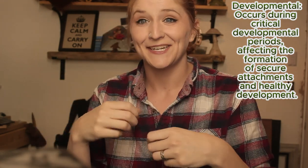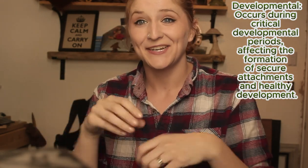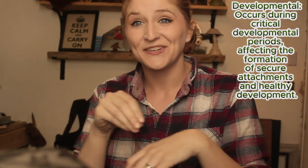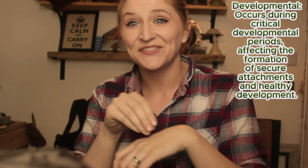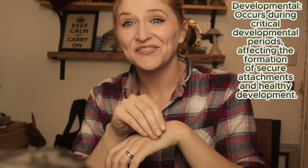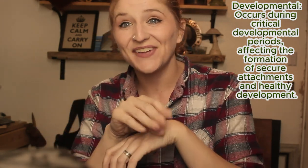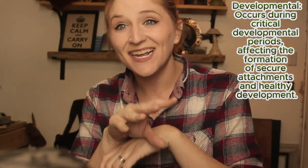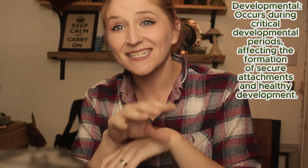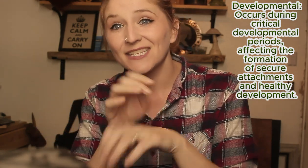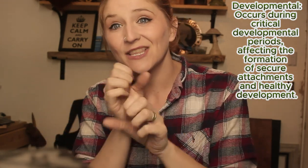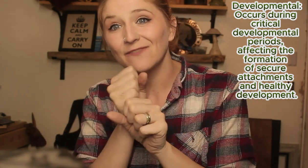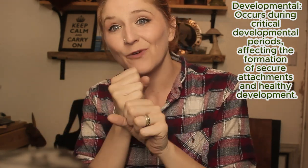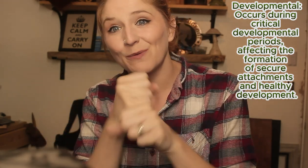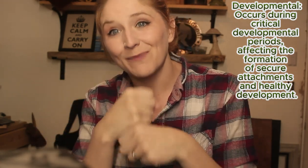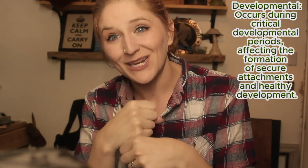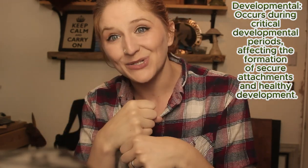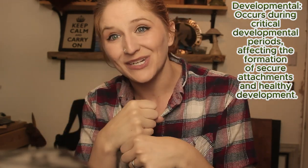It affects the formation